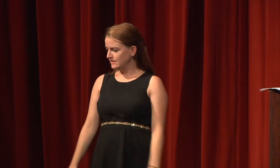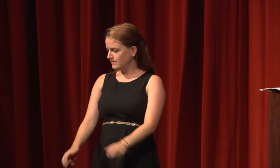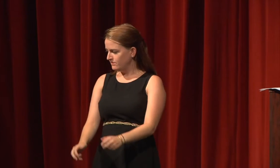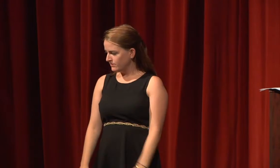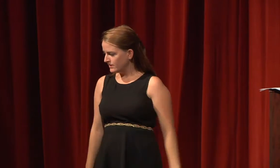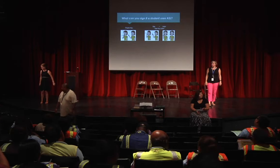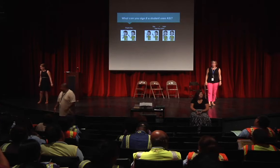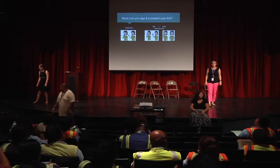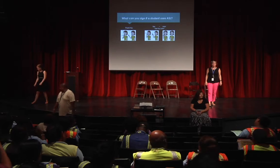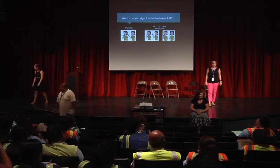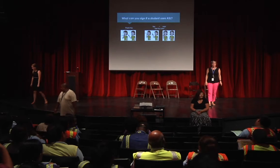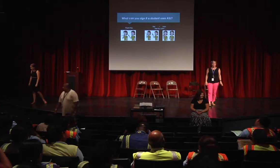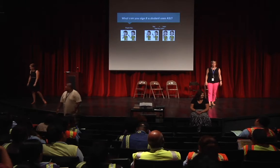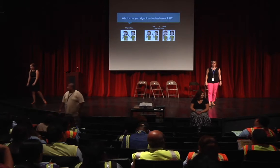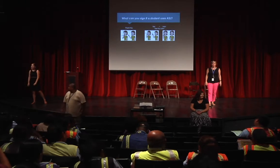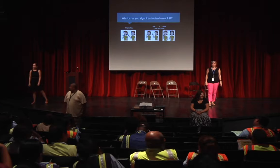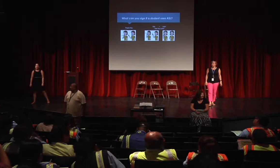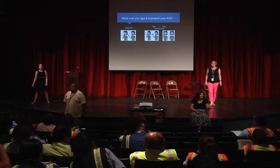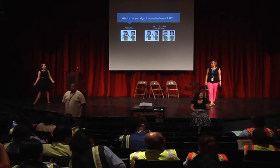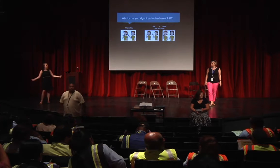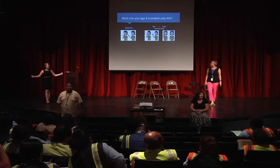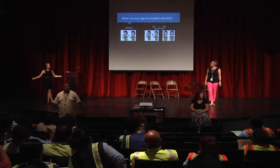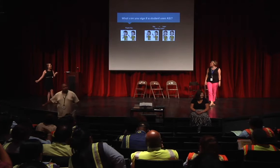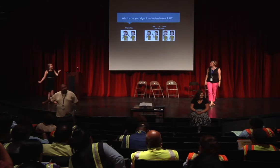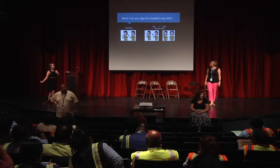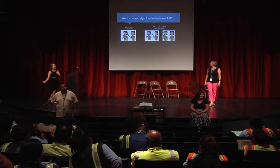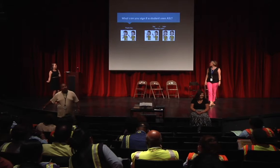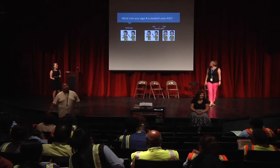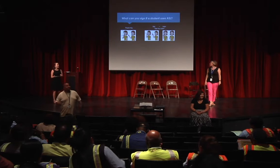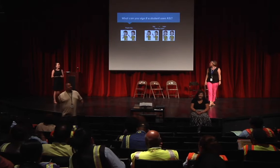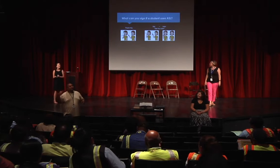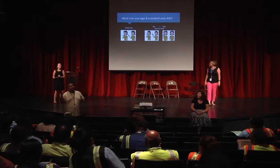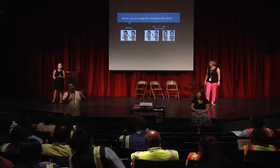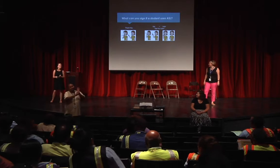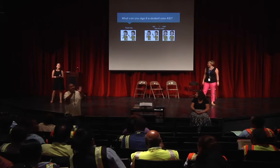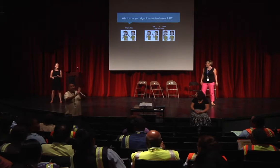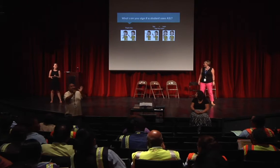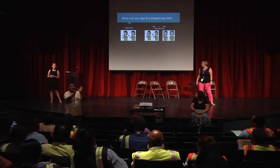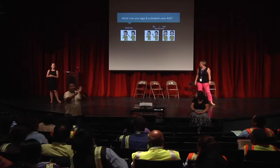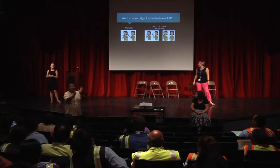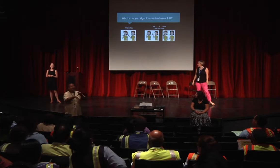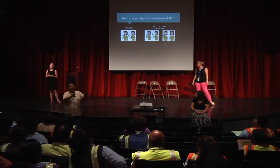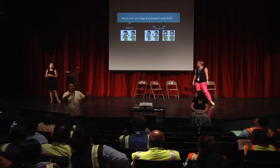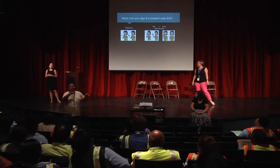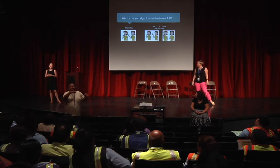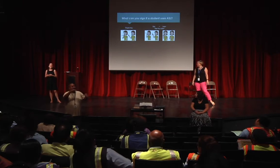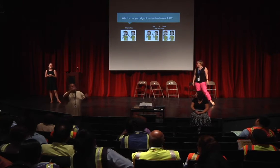That's a good one. I hope you don't have to know it. Very good one. Very good one.